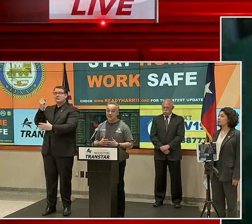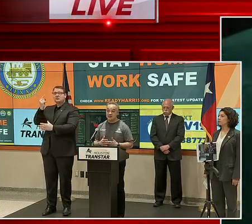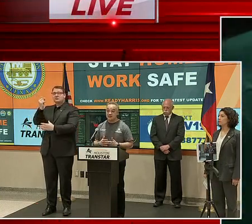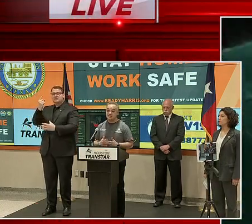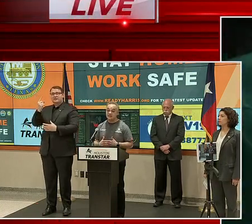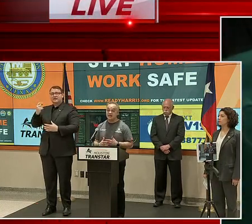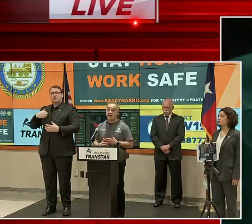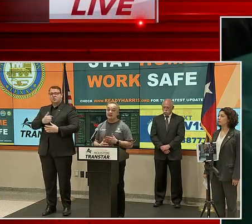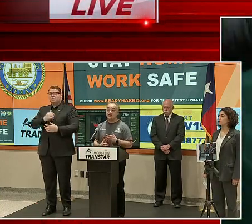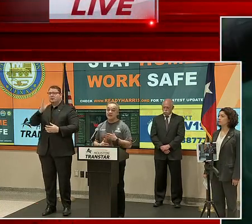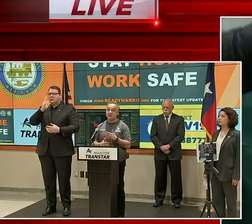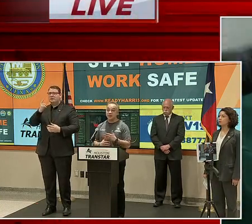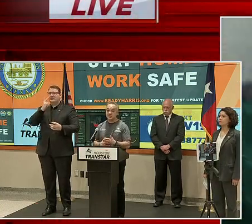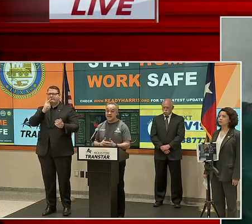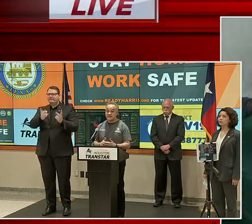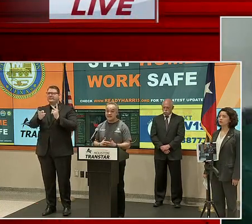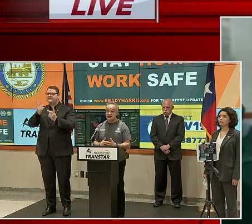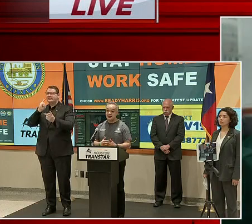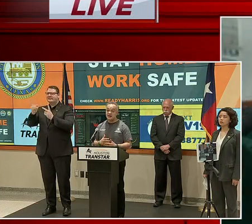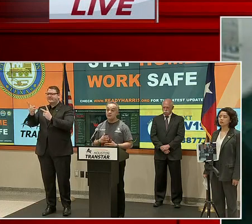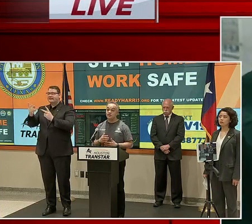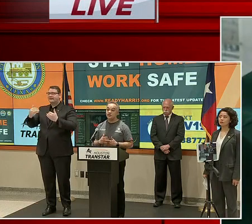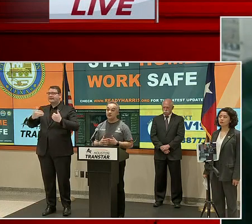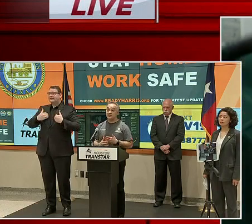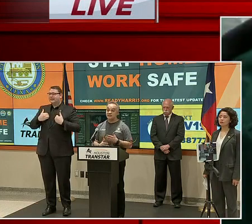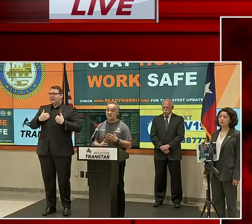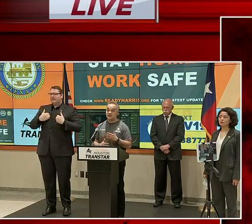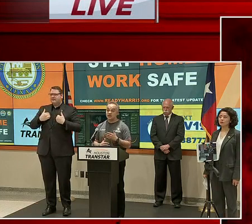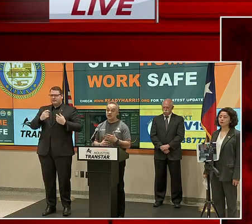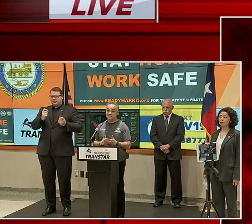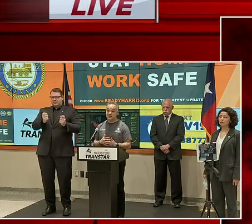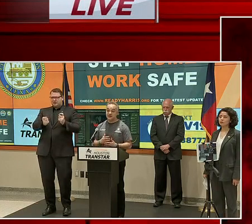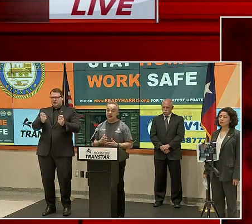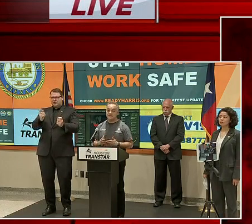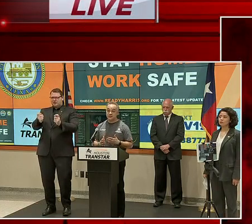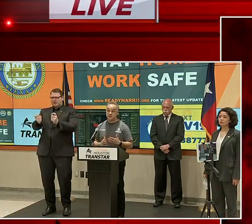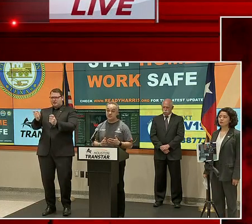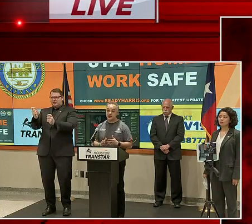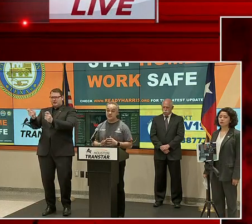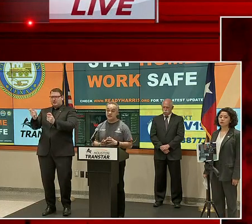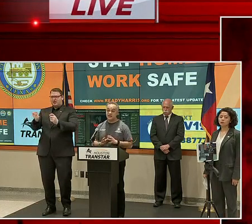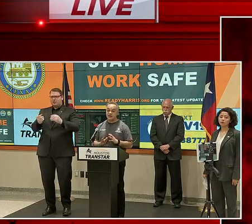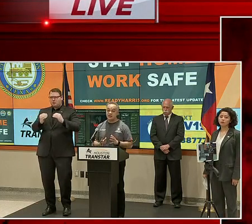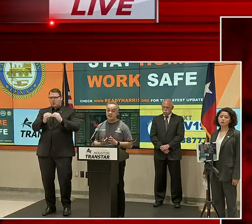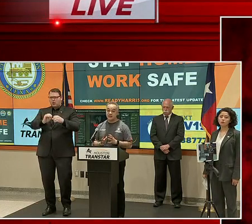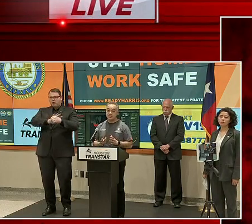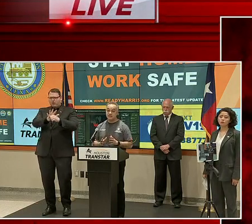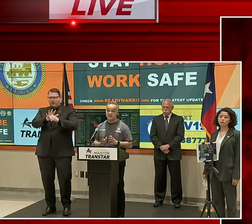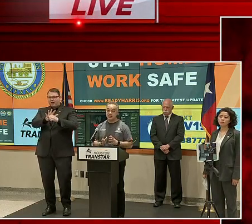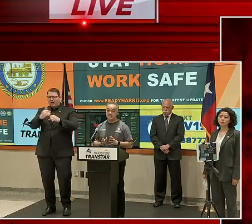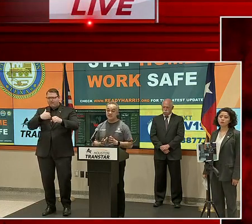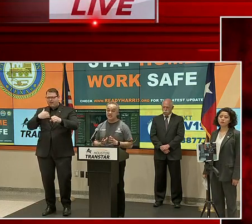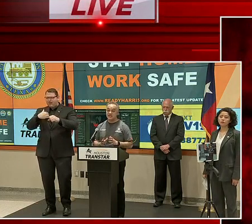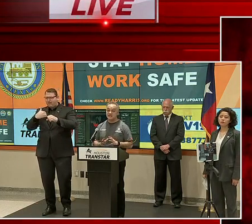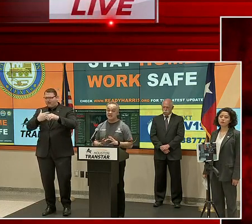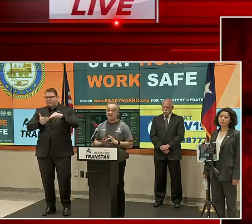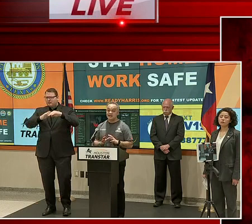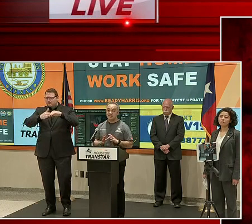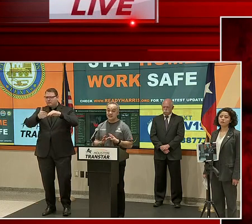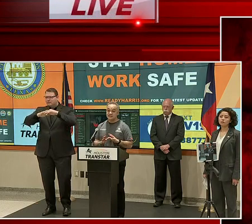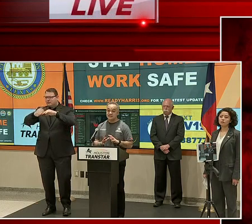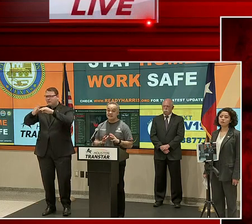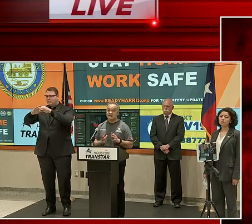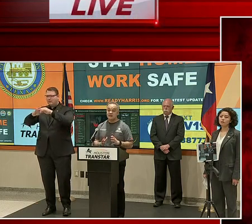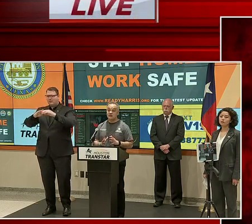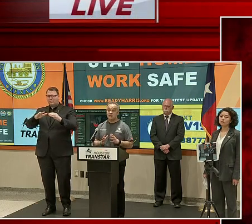counts increase, as we get more testing, we'll start to see shifting of those trends. And I want to make sure everybody understands